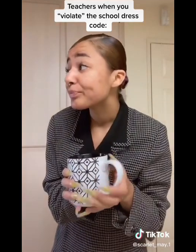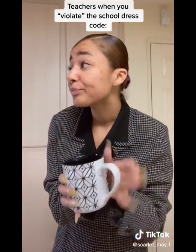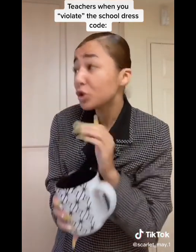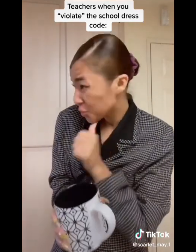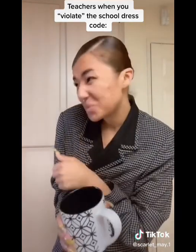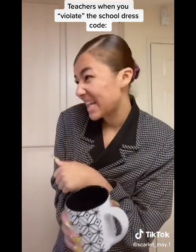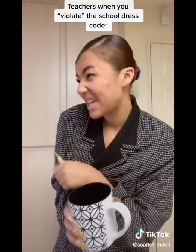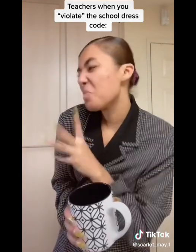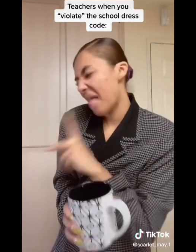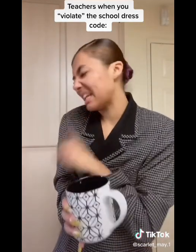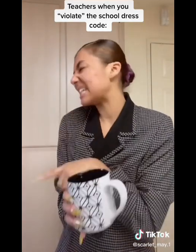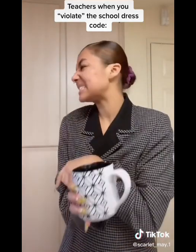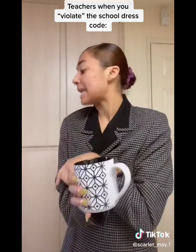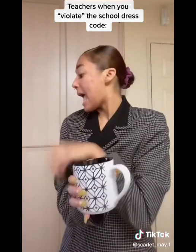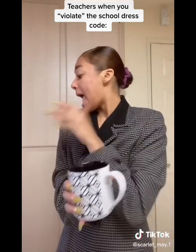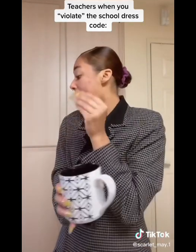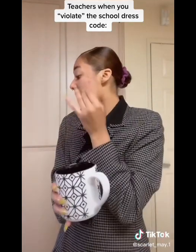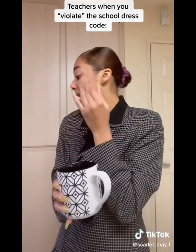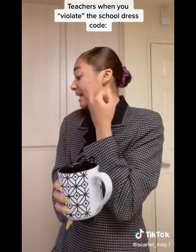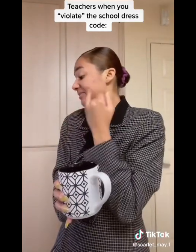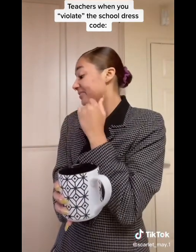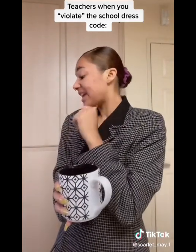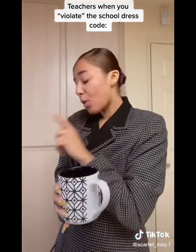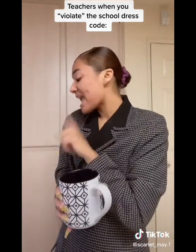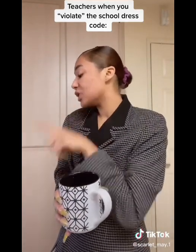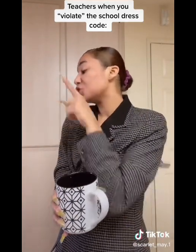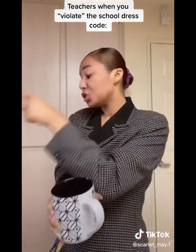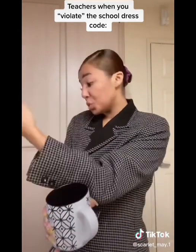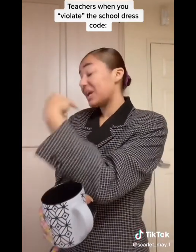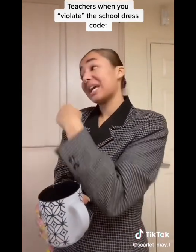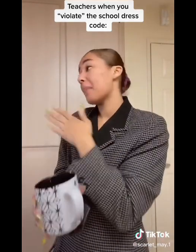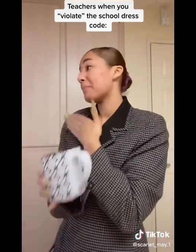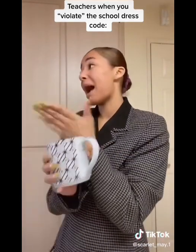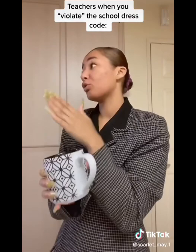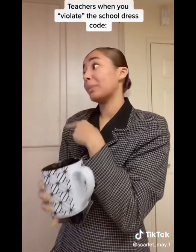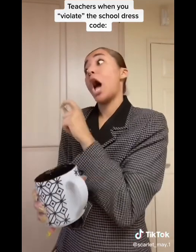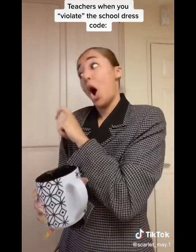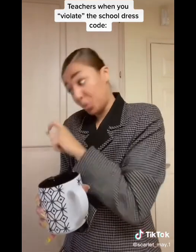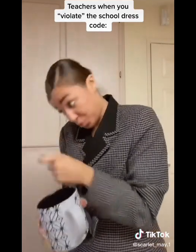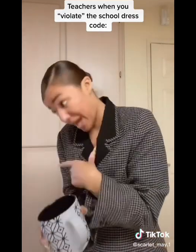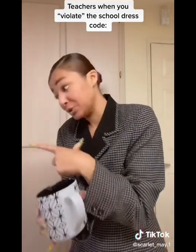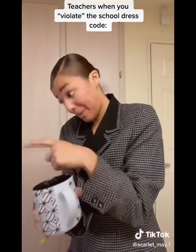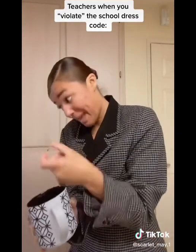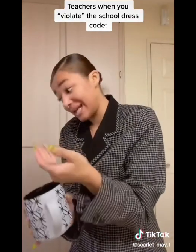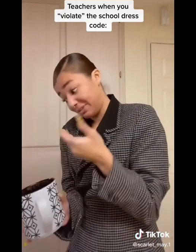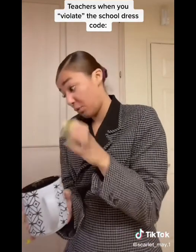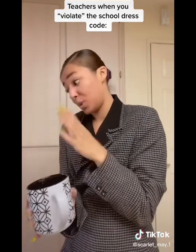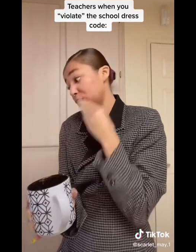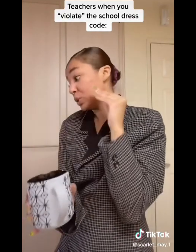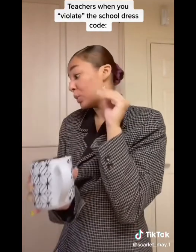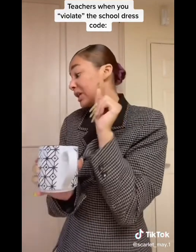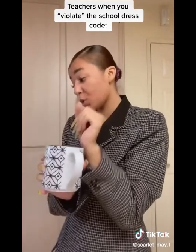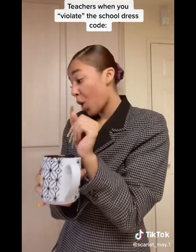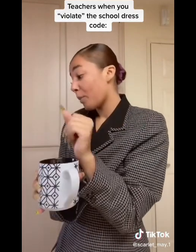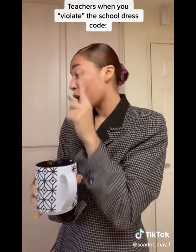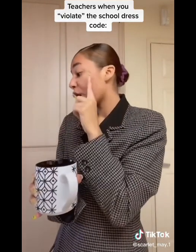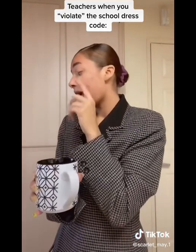You didn't. Well, it is. And if they don't answer, you can come in my room and I'll write you a pass before we do our homework. And then you can